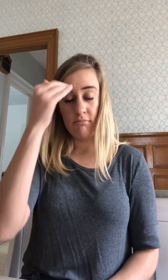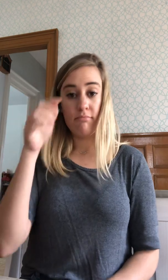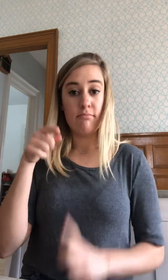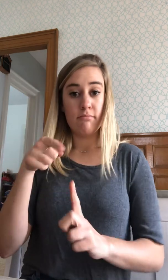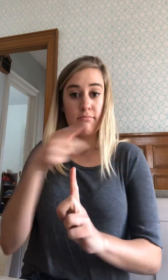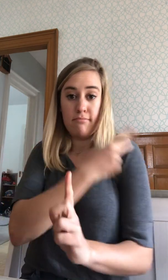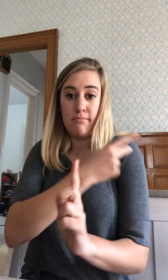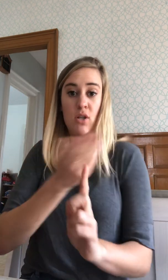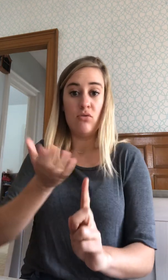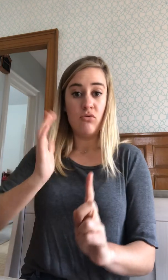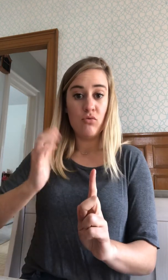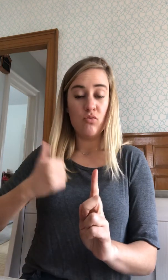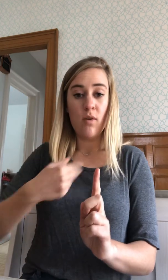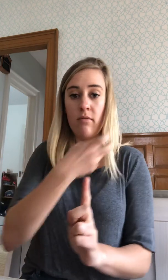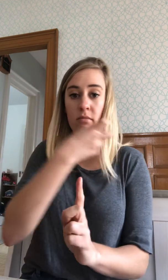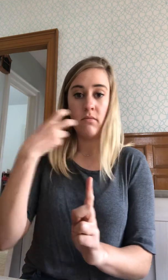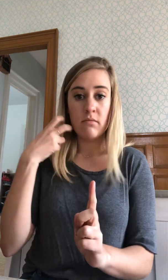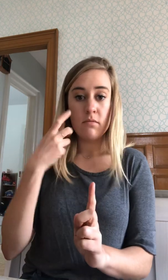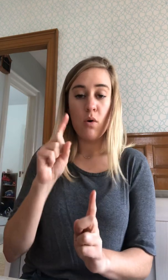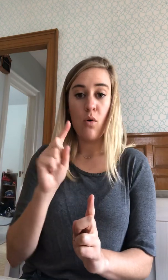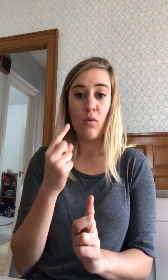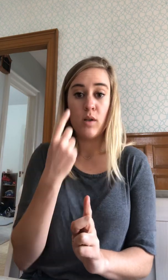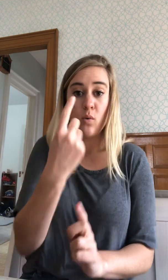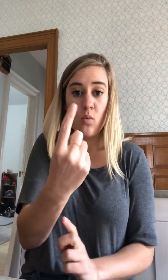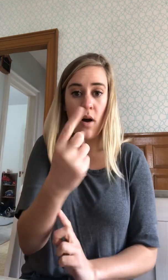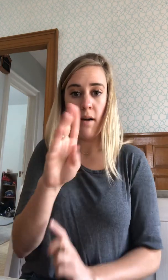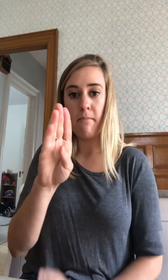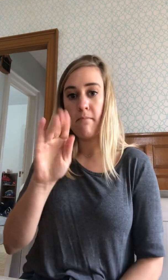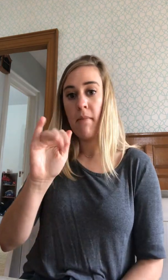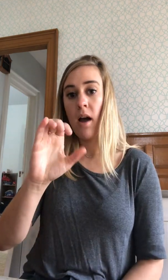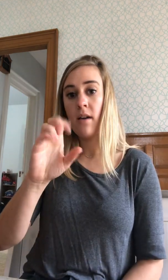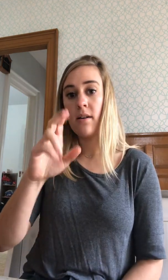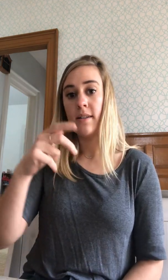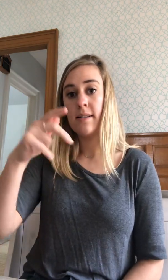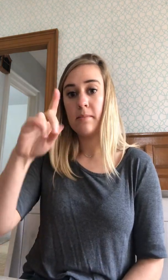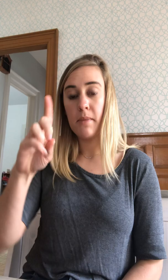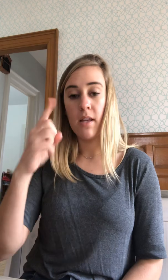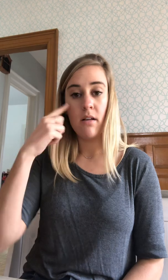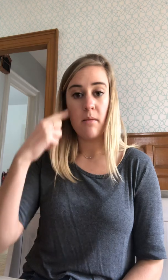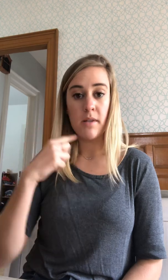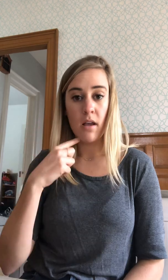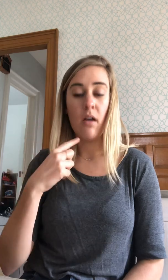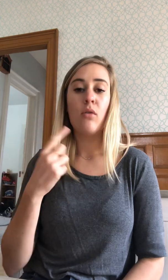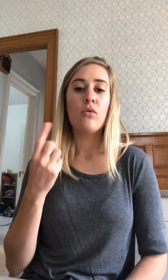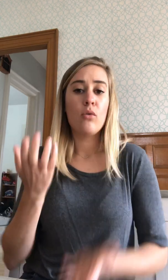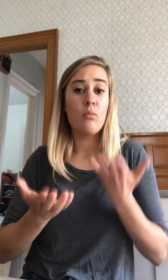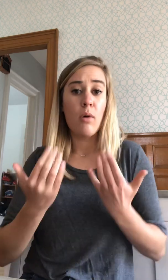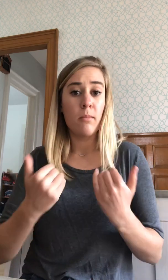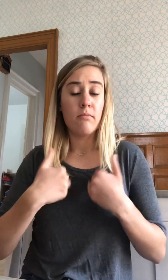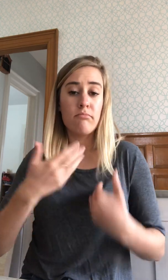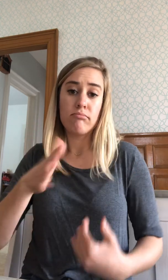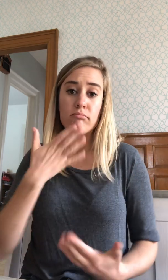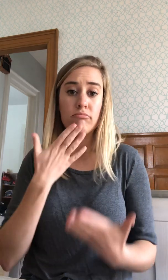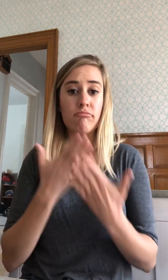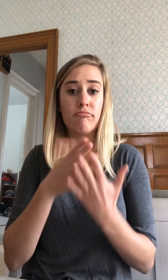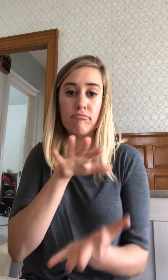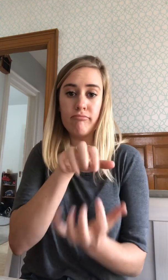one bicuspid up and down on either side, so this patient probably had a pretty good occlusion, and we should be able to reestablish that